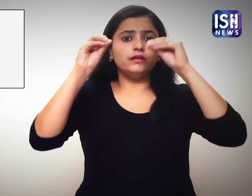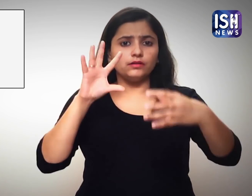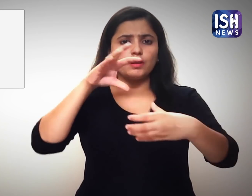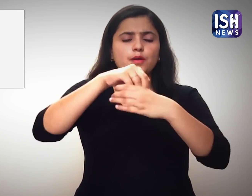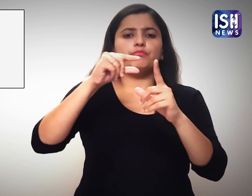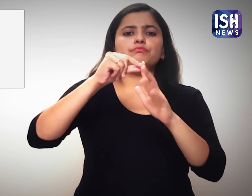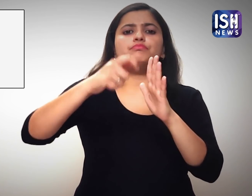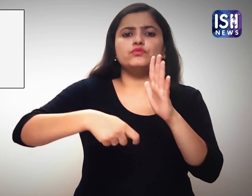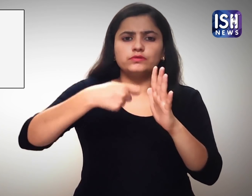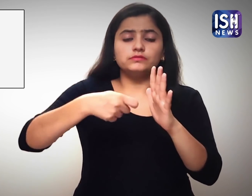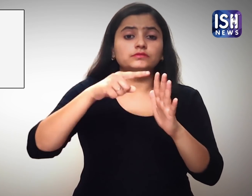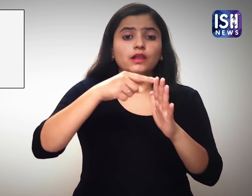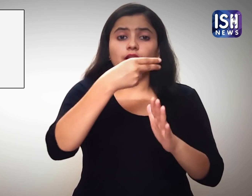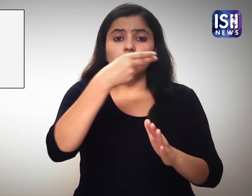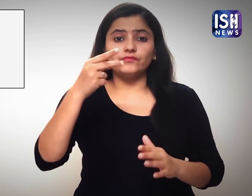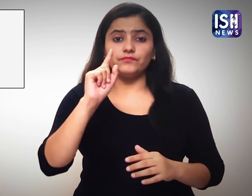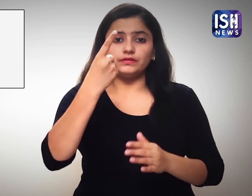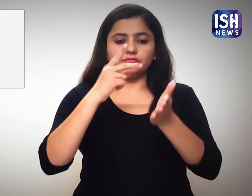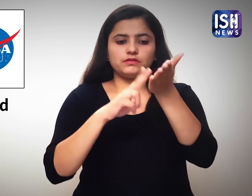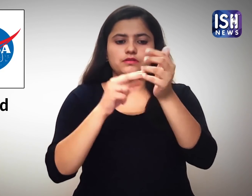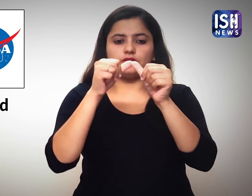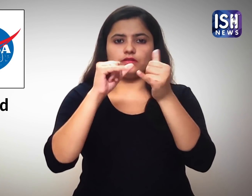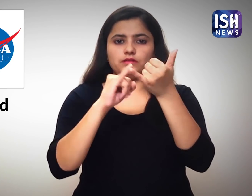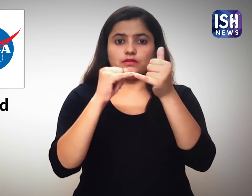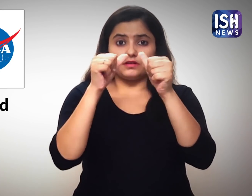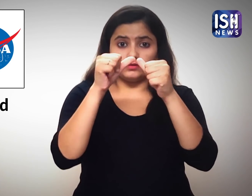They were participating in a Space India and NASA project